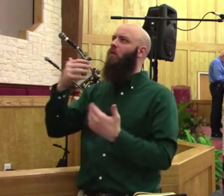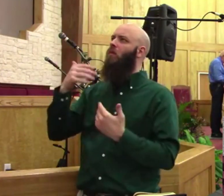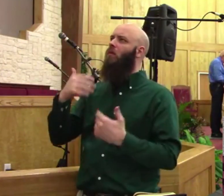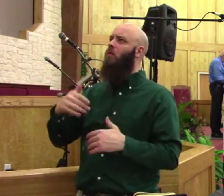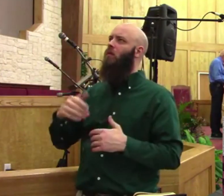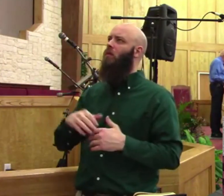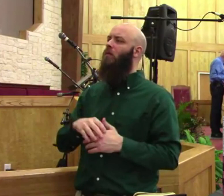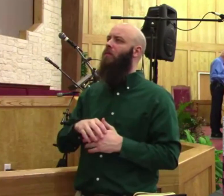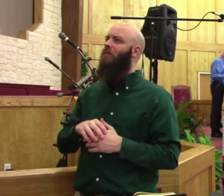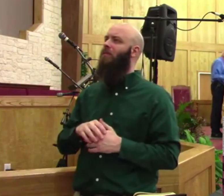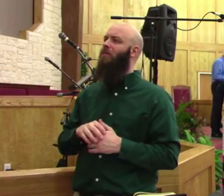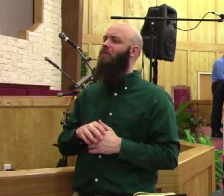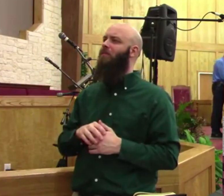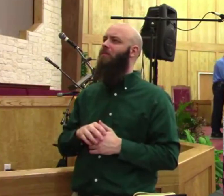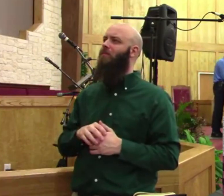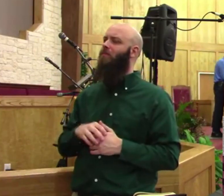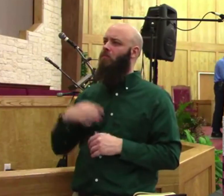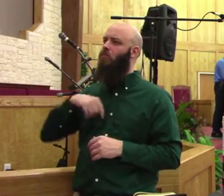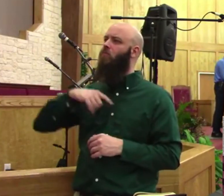Lord, not just in